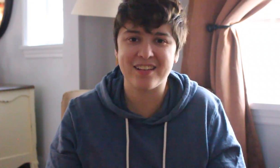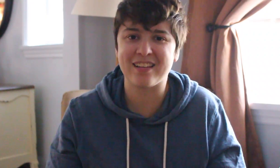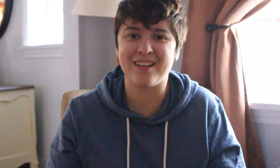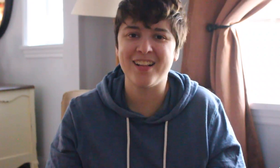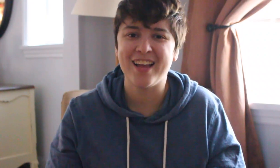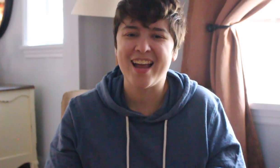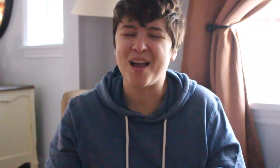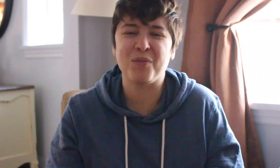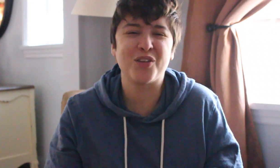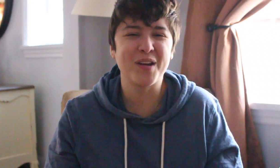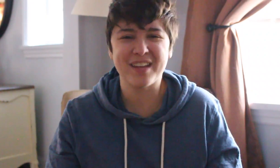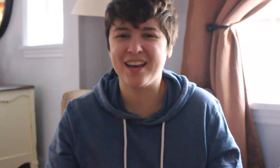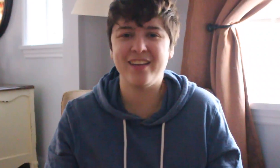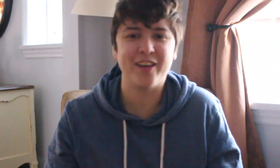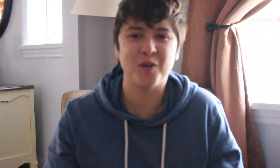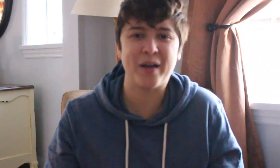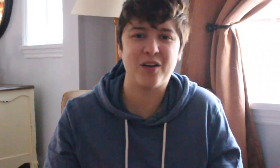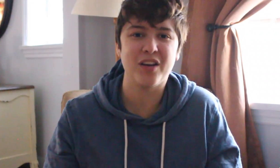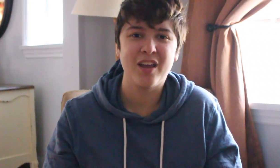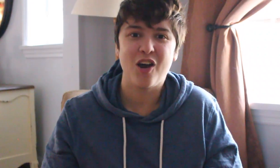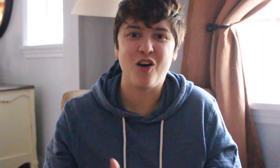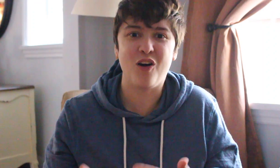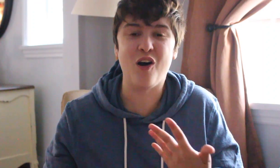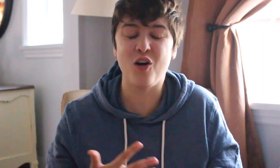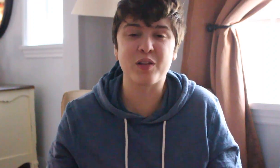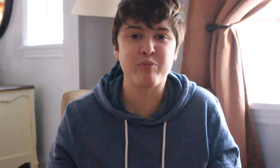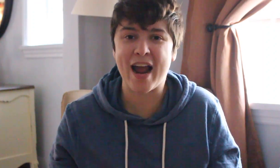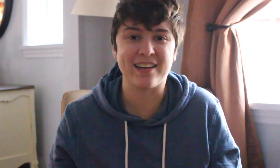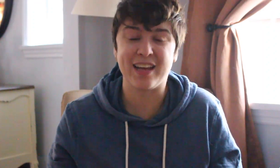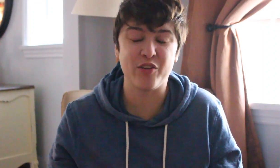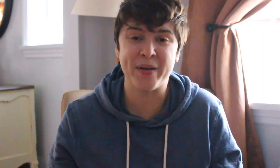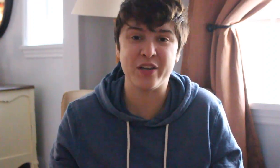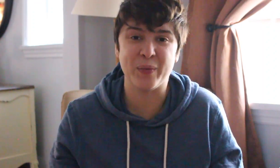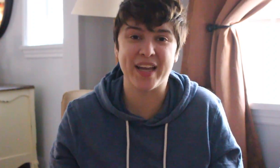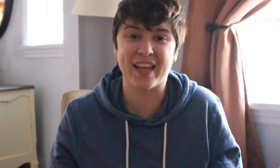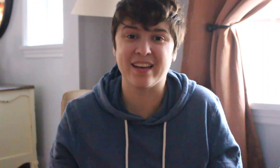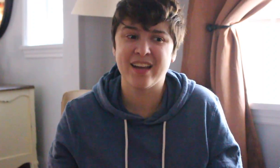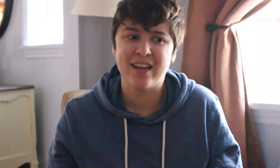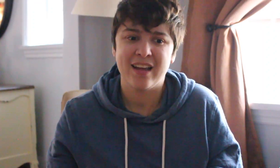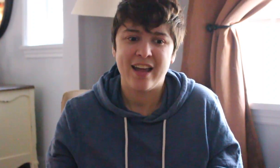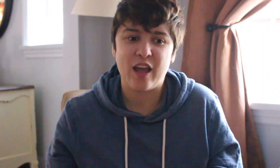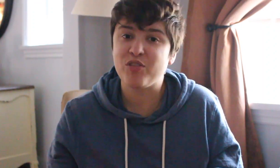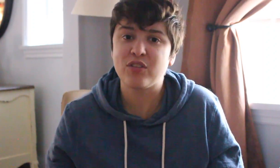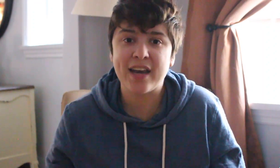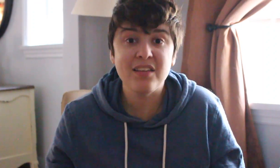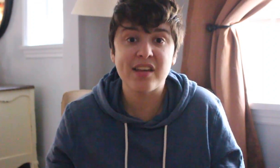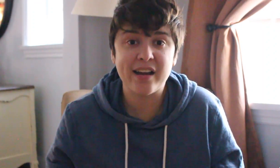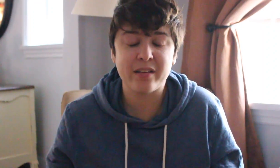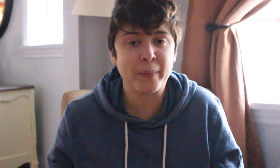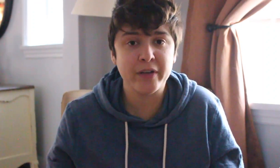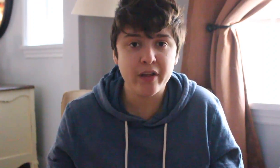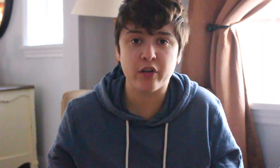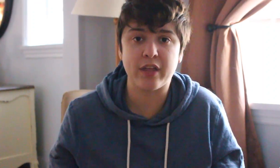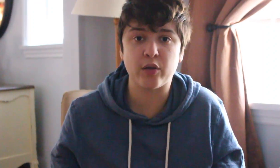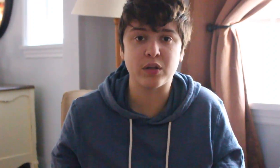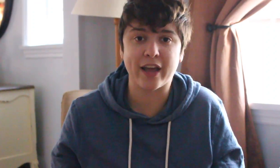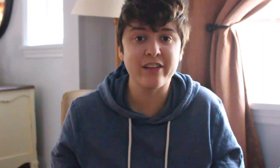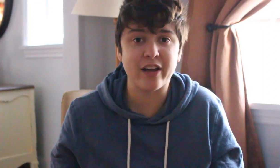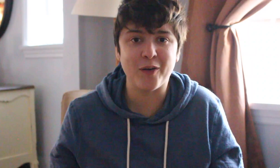ASL. I'm so excited to hear about all of the practice that you've been doing and if there's any signs in particular that you would like to know